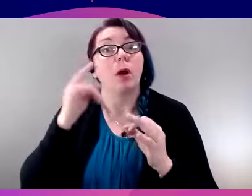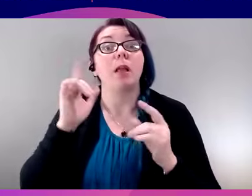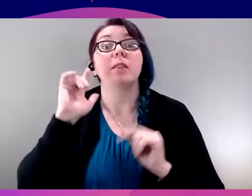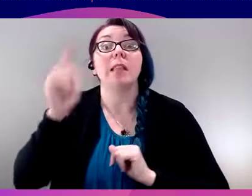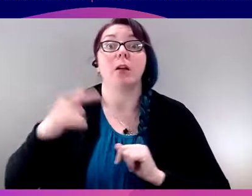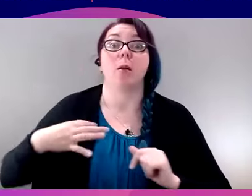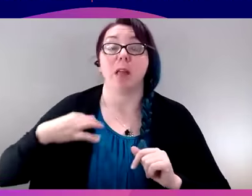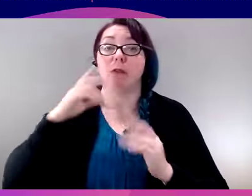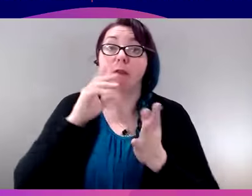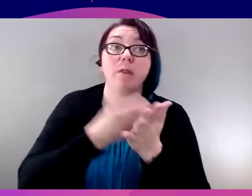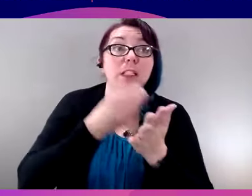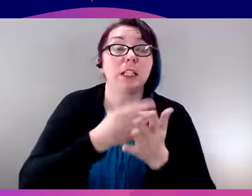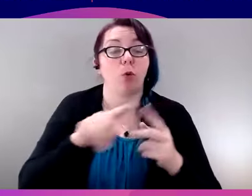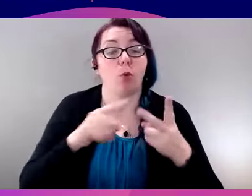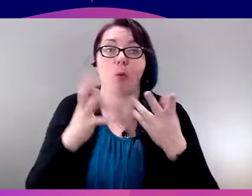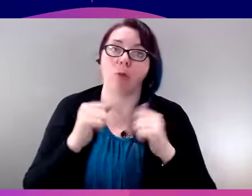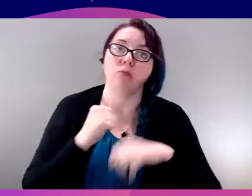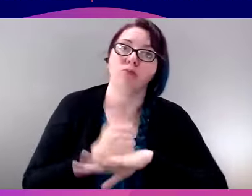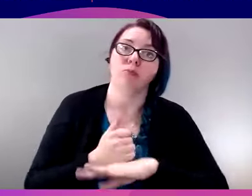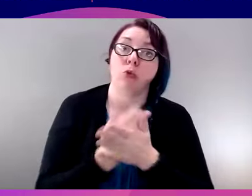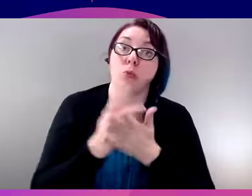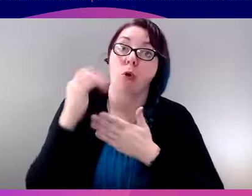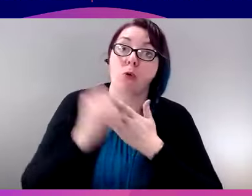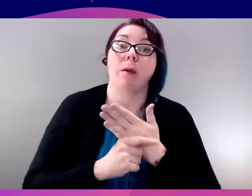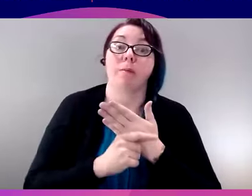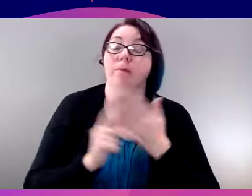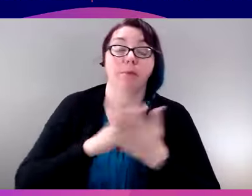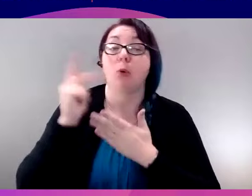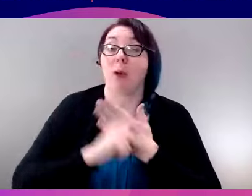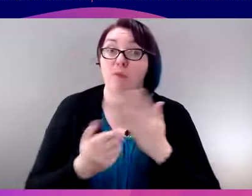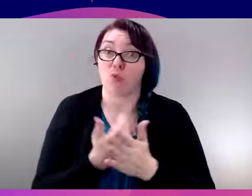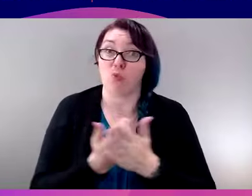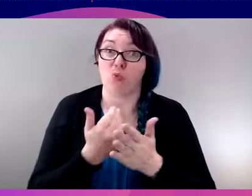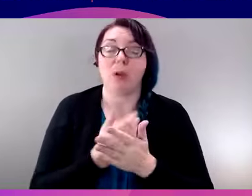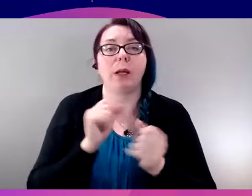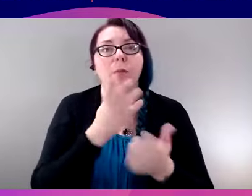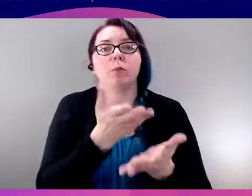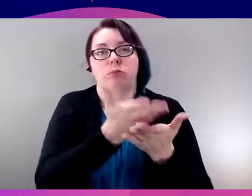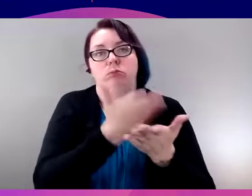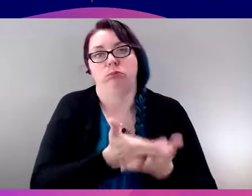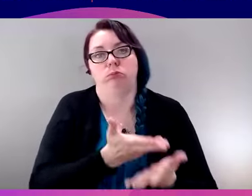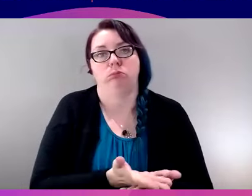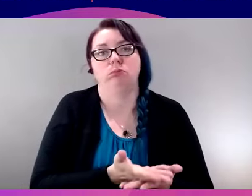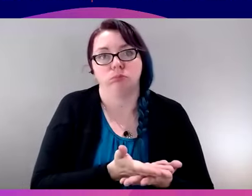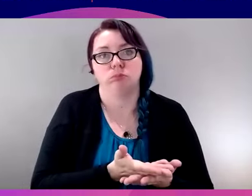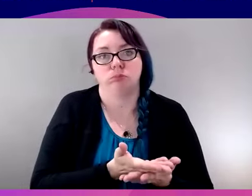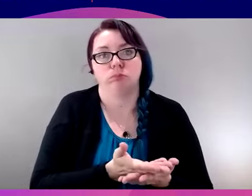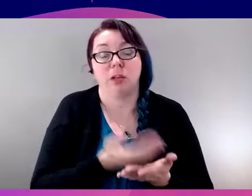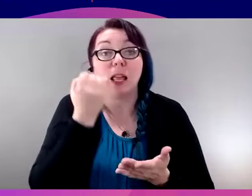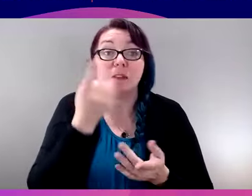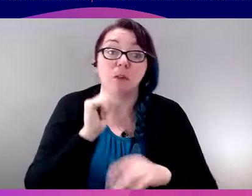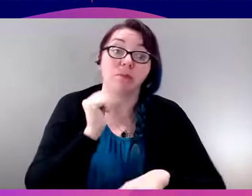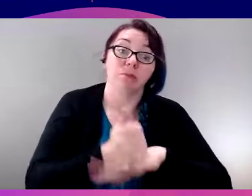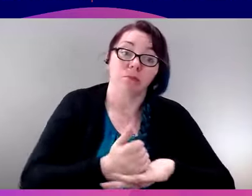the need for a program for survivors and animals, as well as preparing for how many animals you may encounter if launching an animal safekeeping